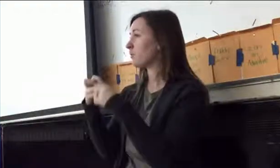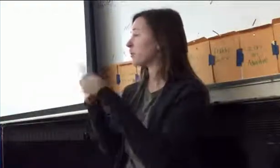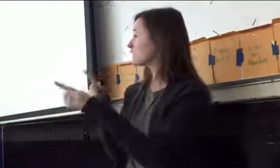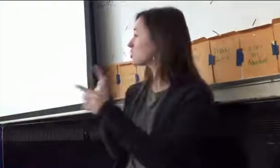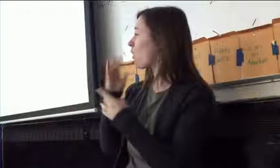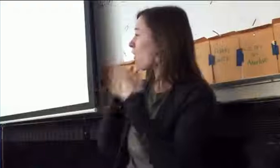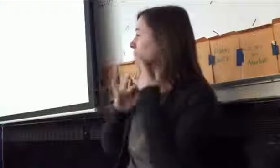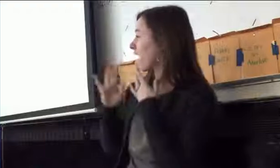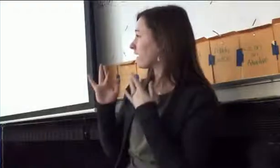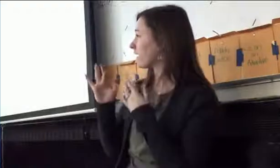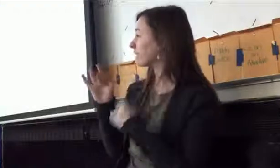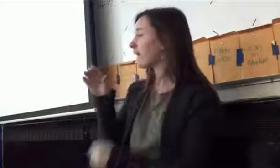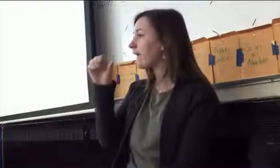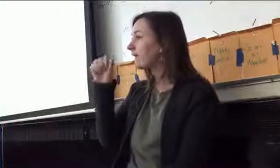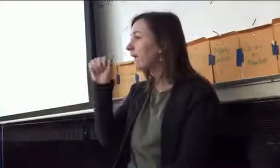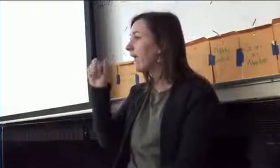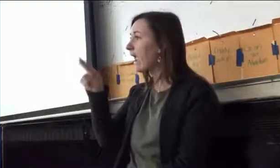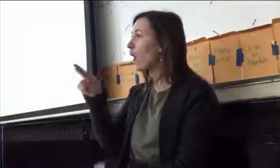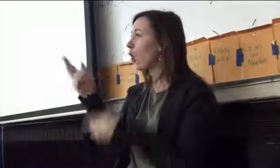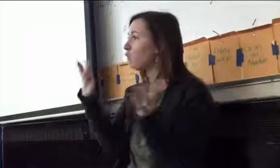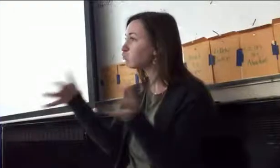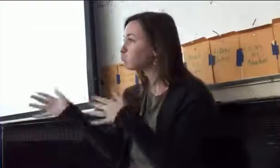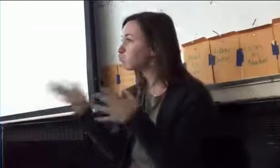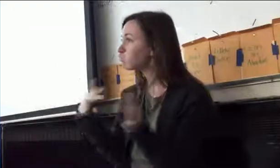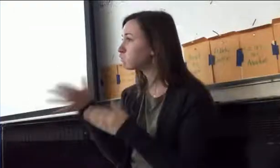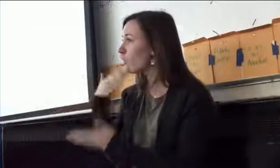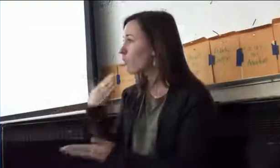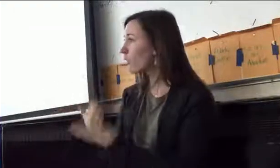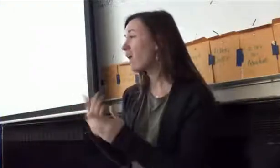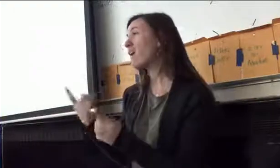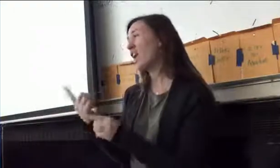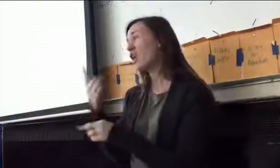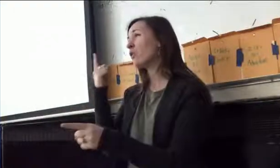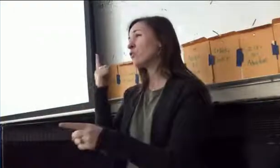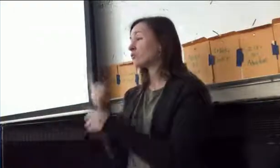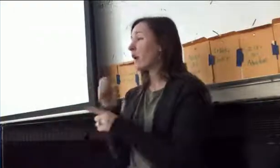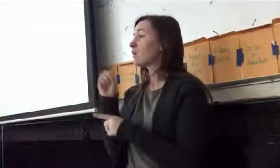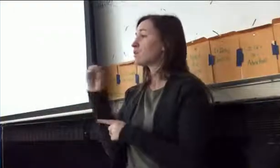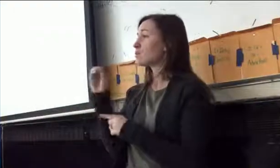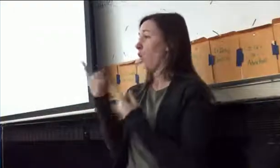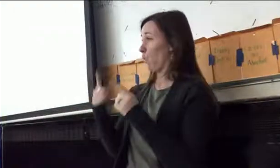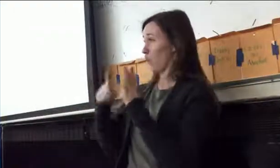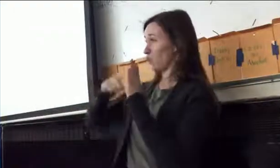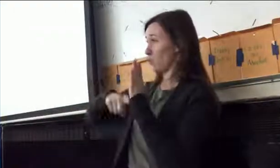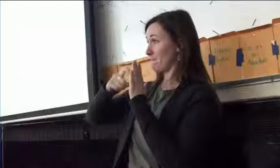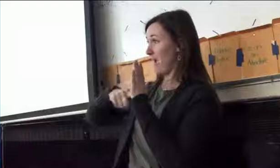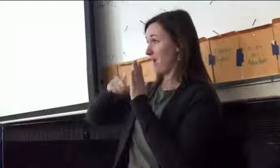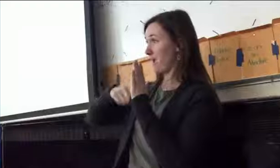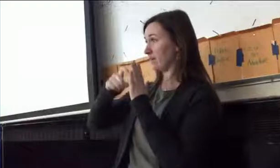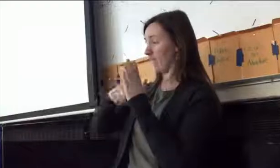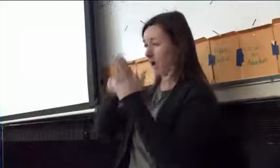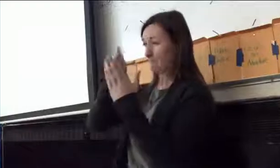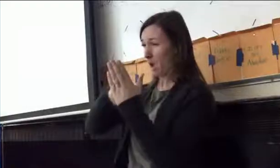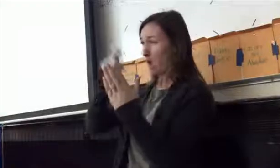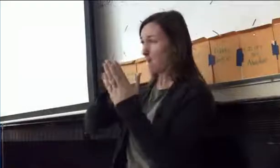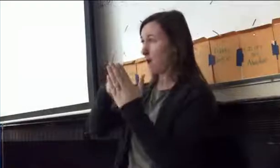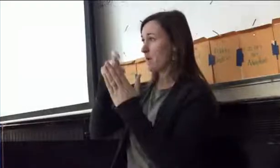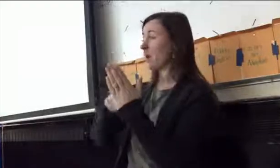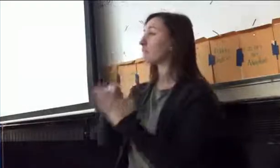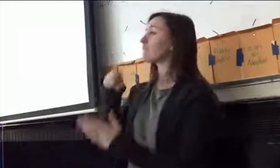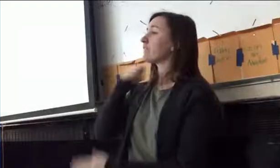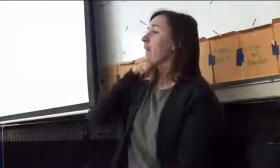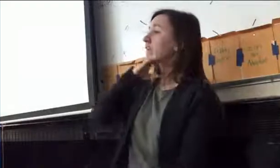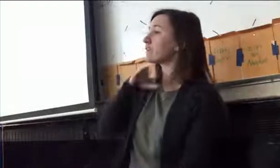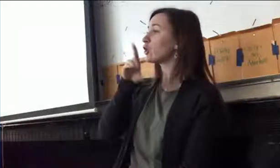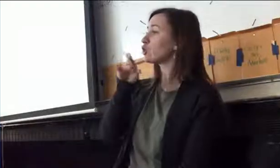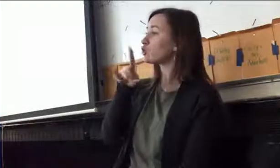ventilation. Here's one thing, too, is that when you're doing all this dirt and this coal and things like that, all this gets into the air. It causes what's known as black